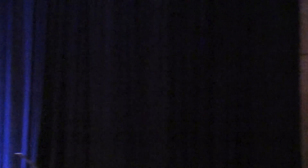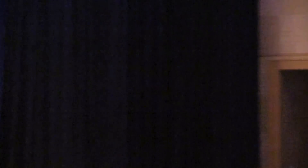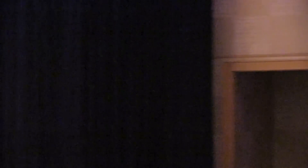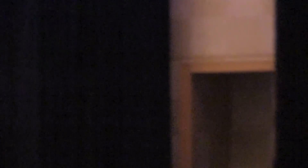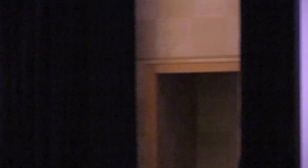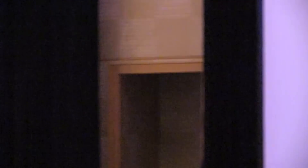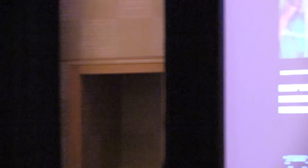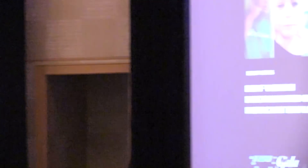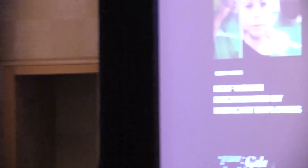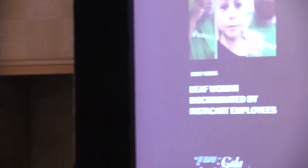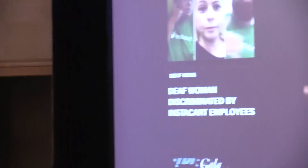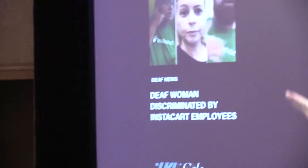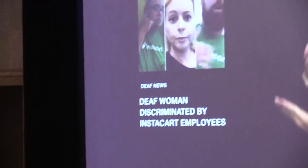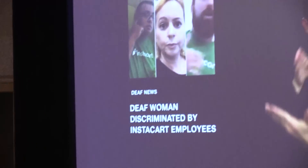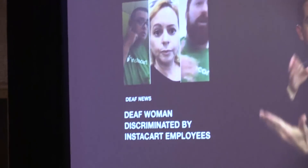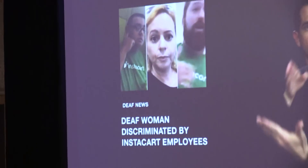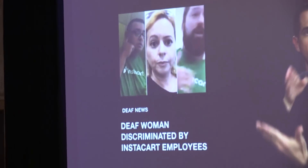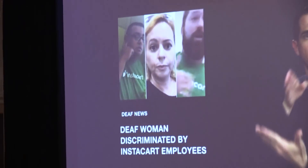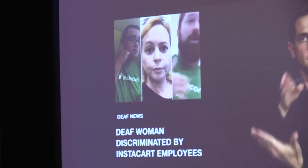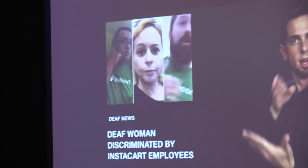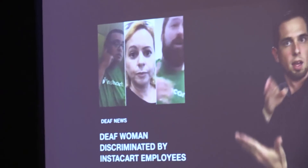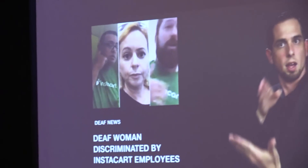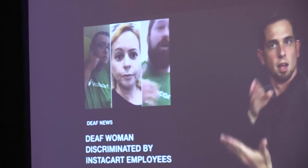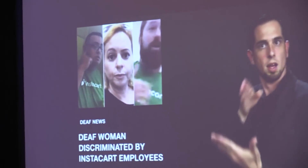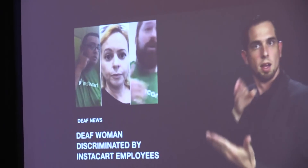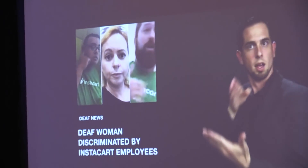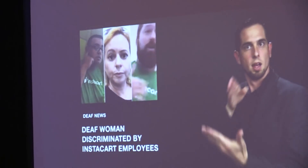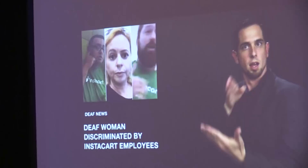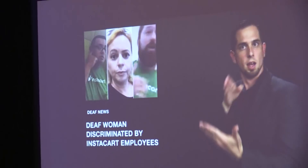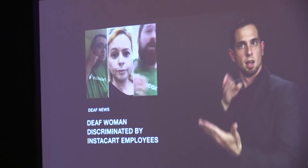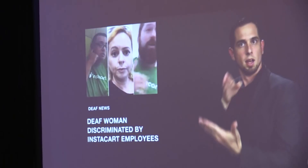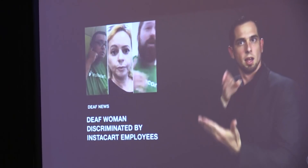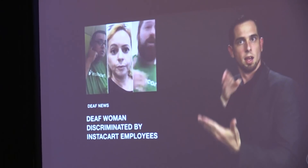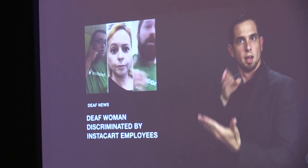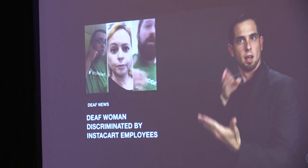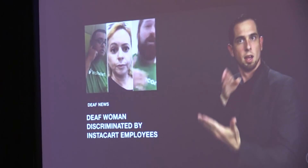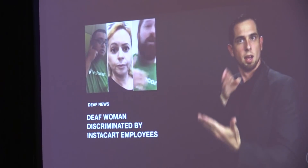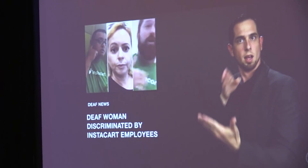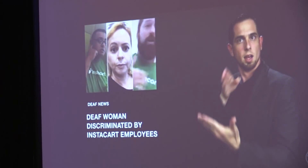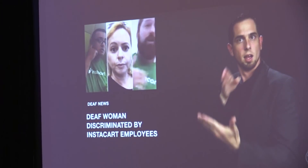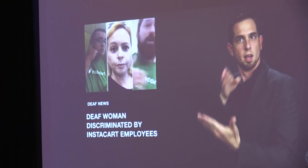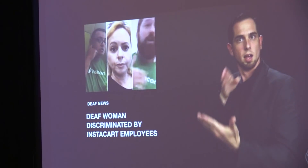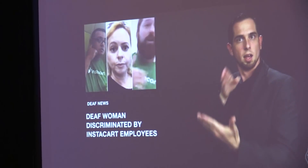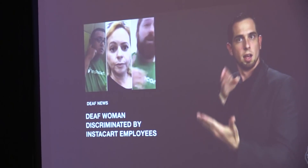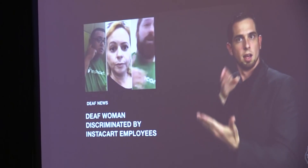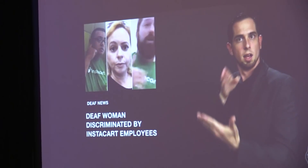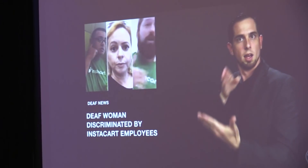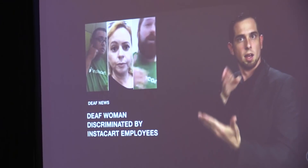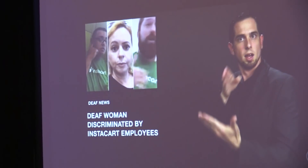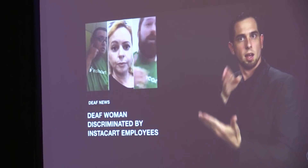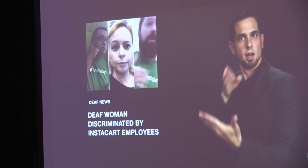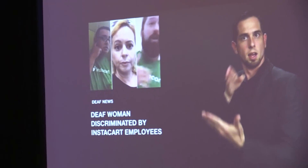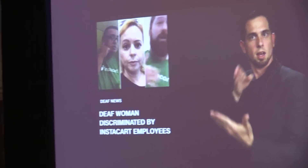1988. Oh, we jumped forward just a bit. So hold on to that thought about